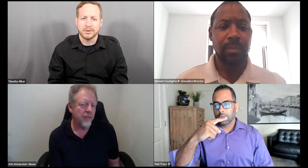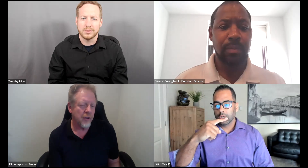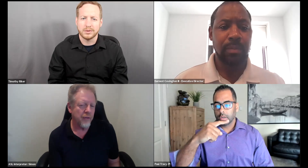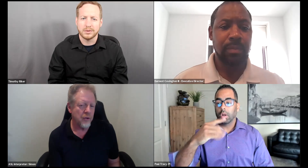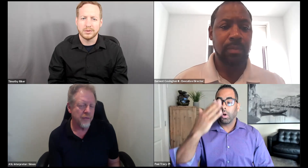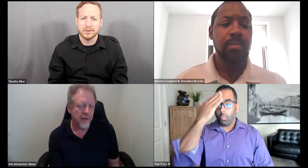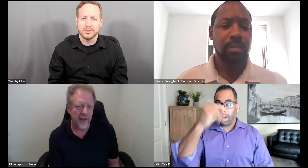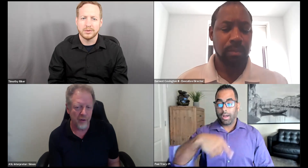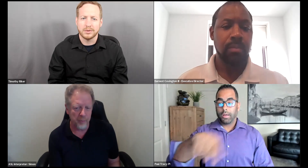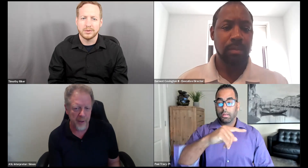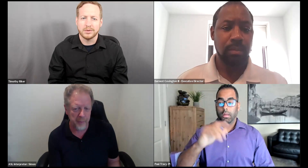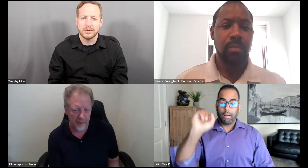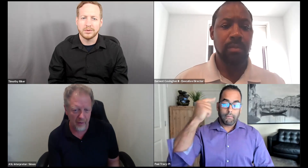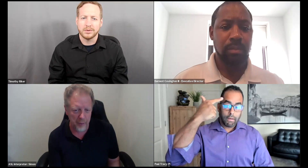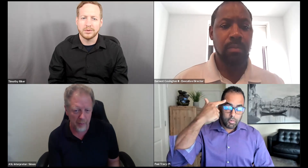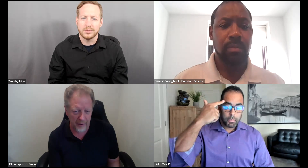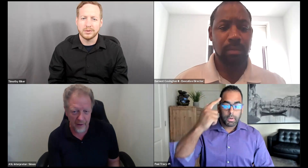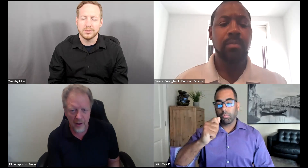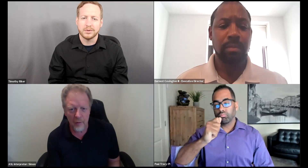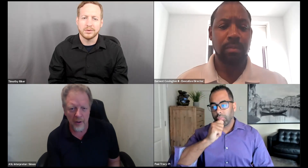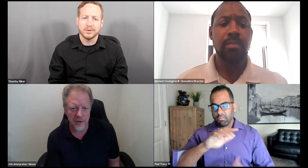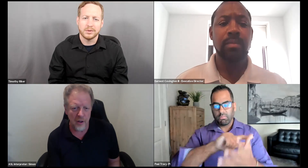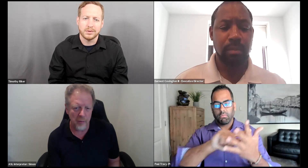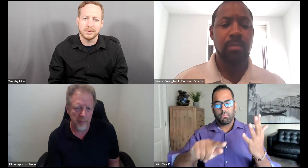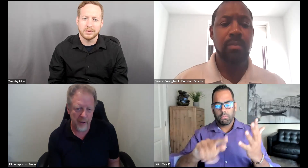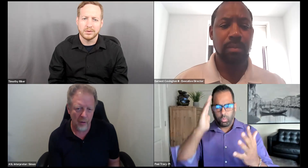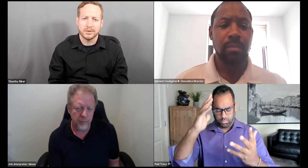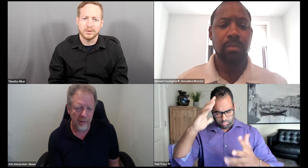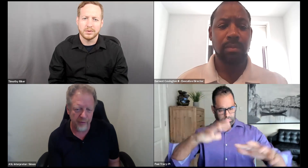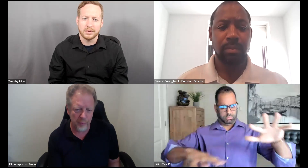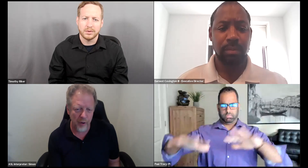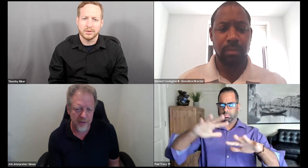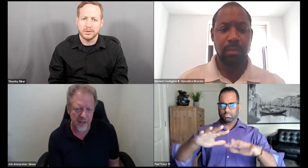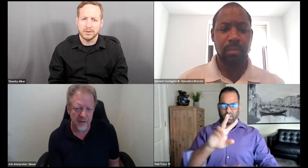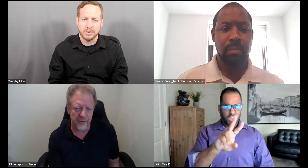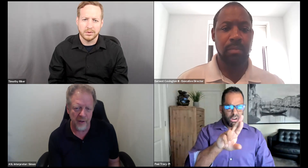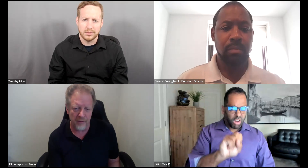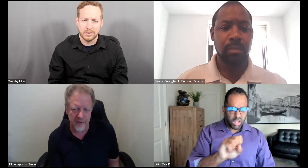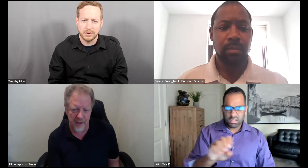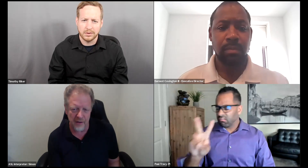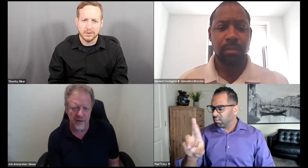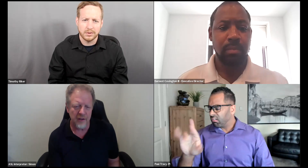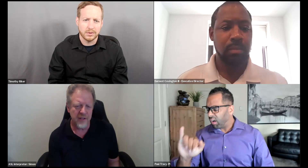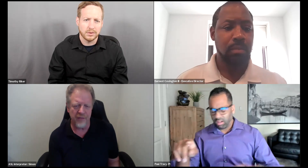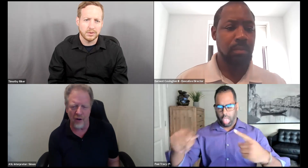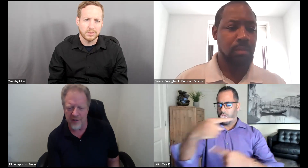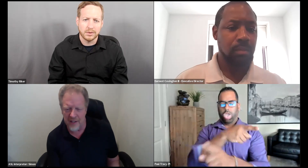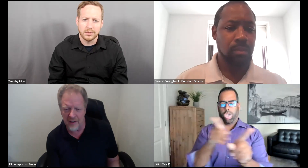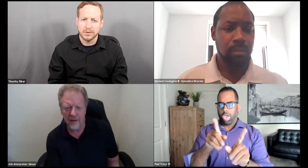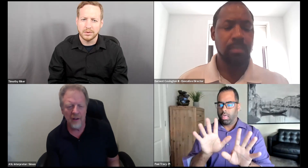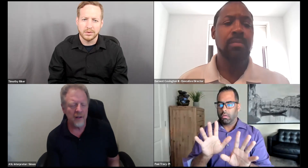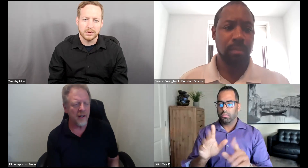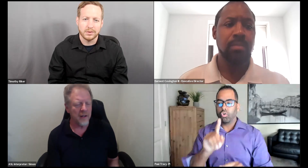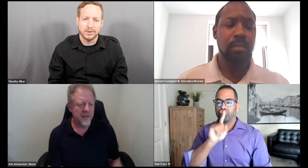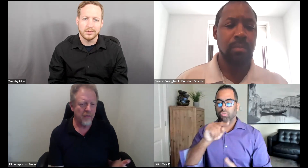lot of confusion for the hearing people out in the public. Because, there might be, from the private sector, from the government sector, they're going to say VRS